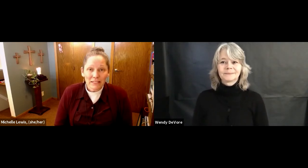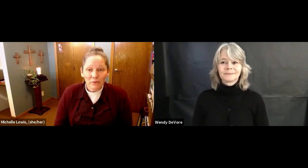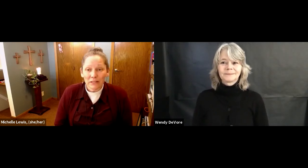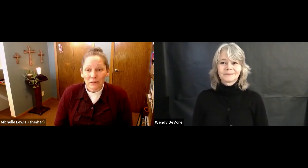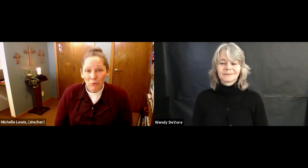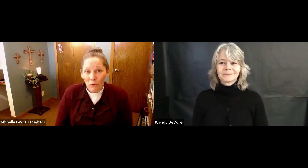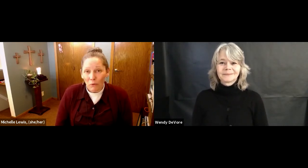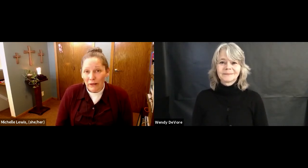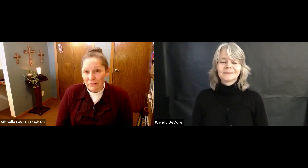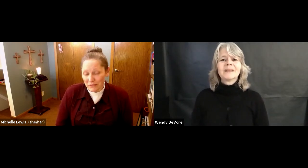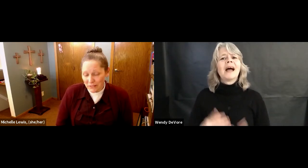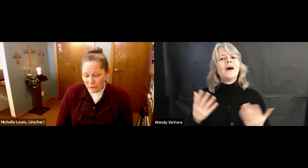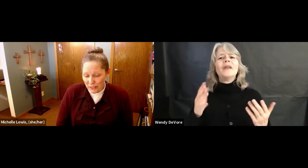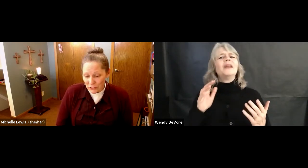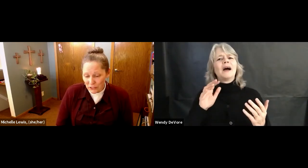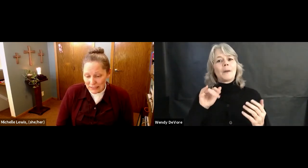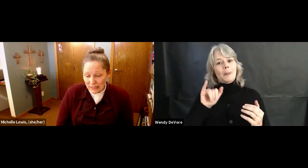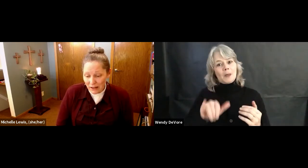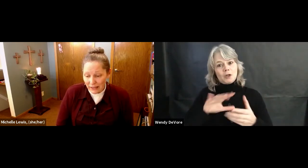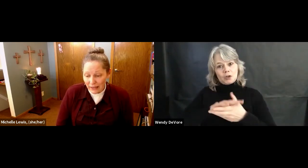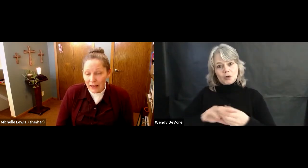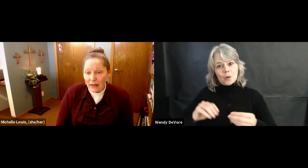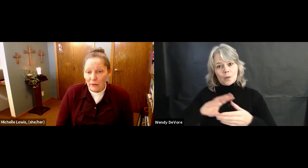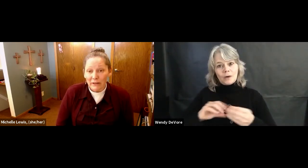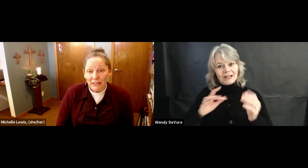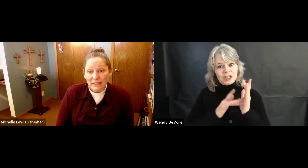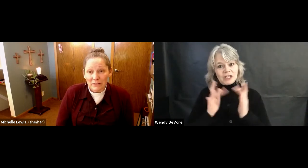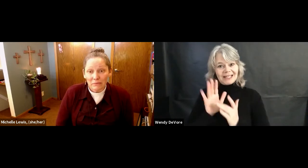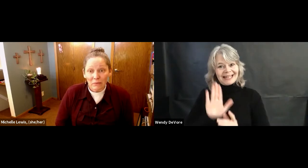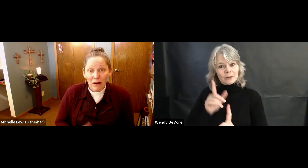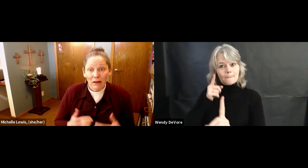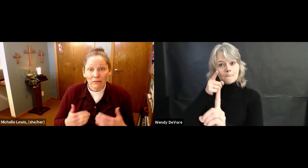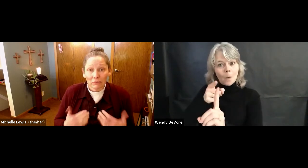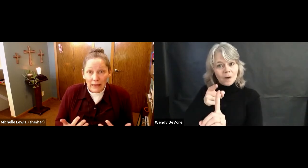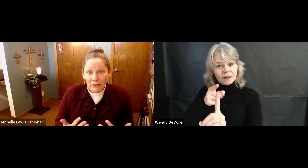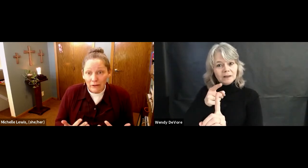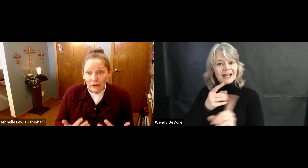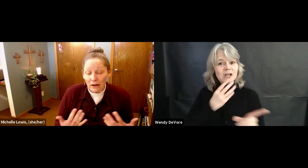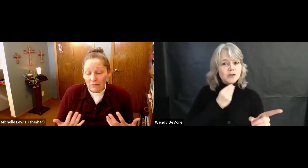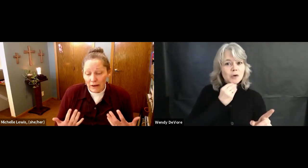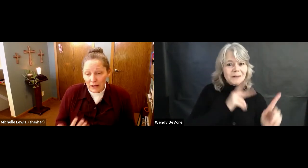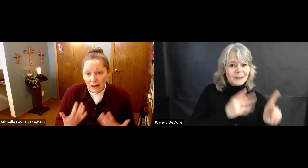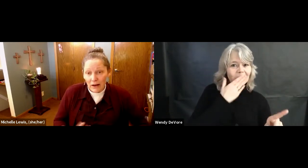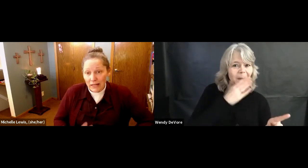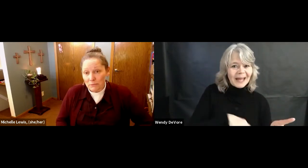Now, that's not really the point of the story that Jesus is telling, but it is a layer